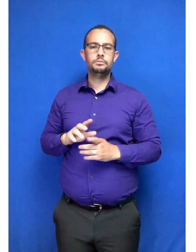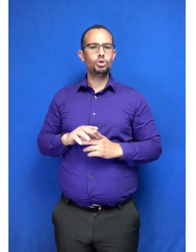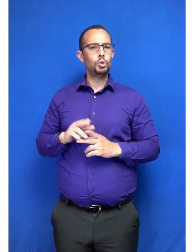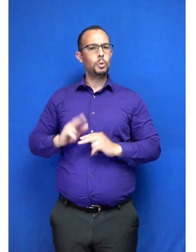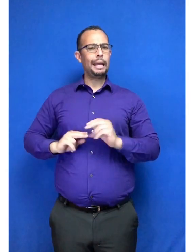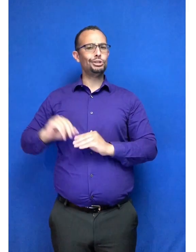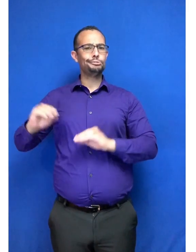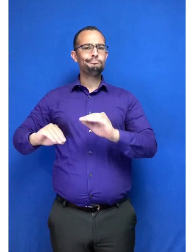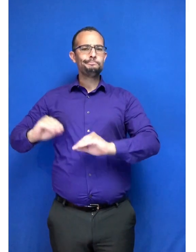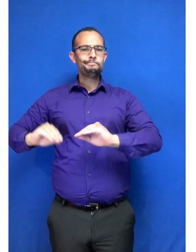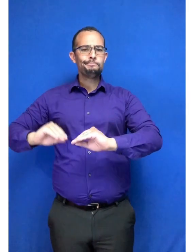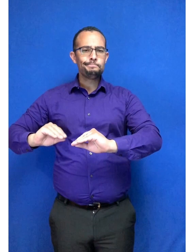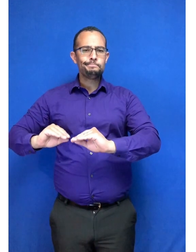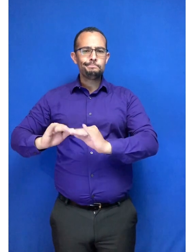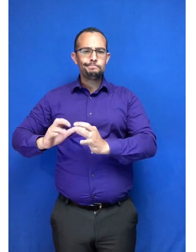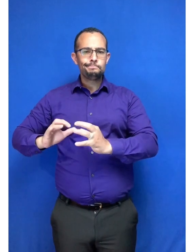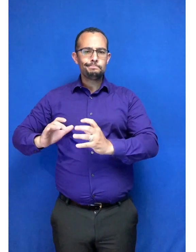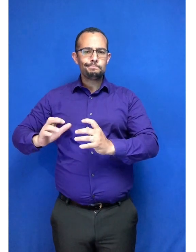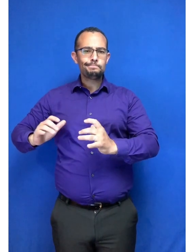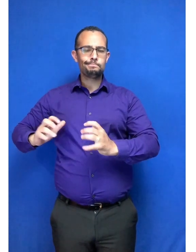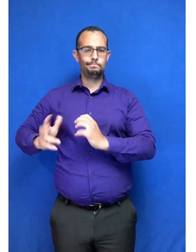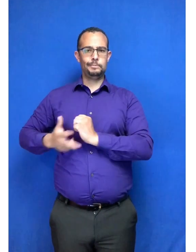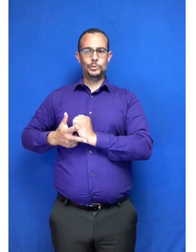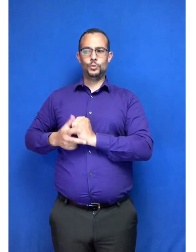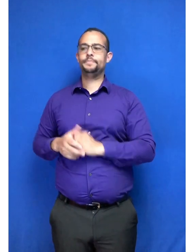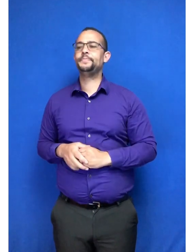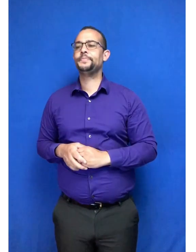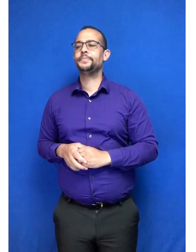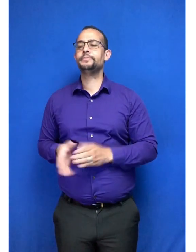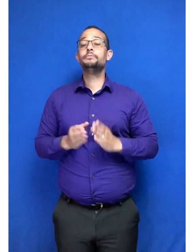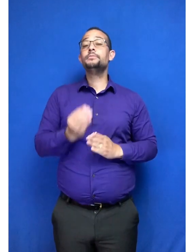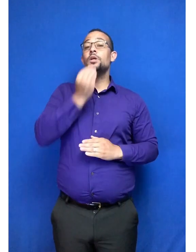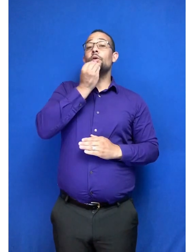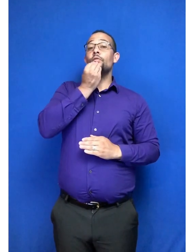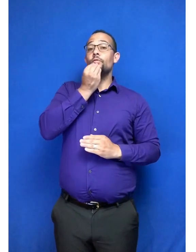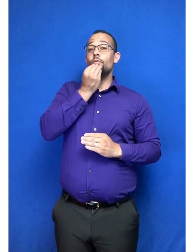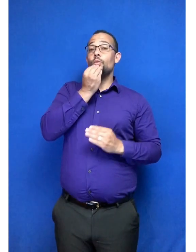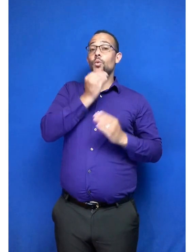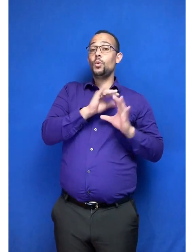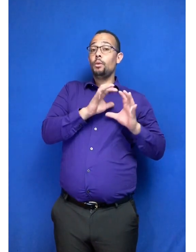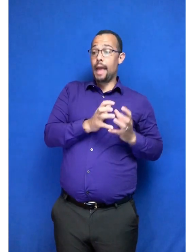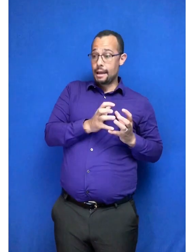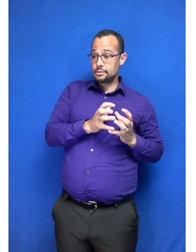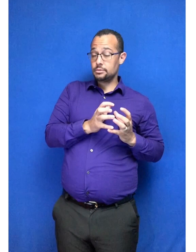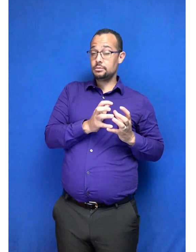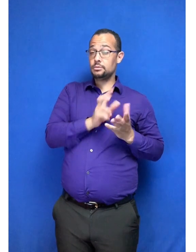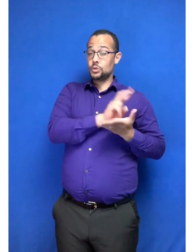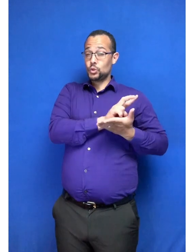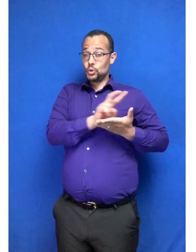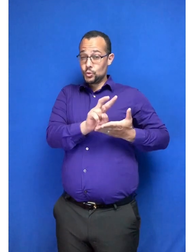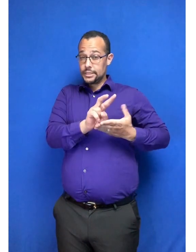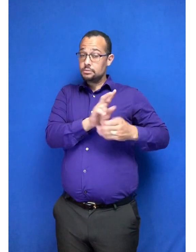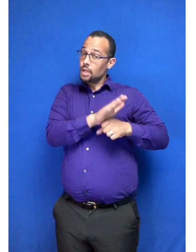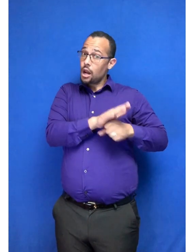Food packs, 2 weeks supply for every family member and every pet in the house. 3 days for travel. So 2 weeks